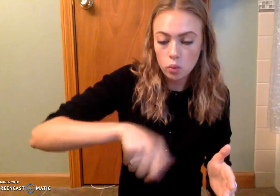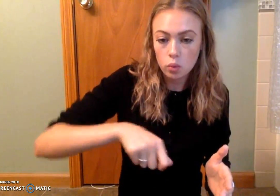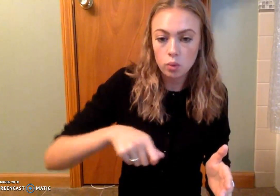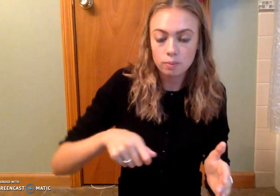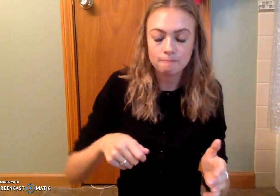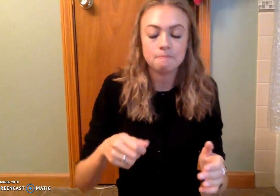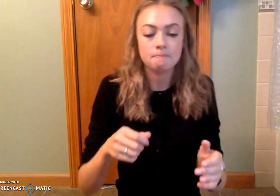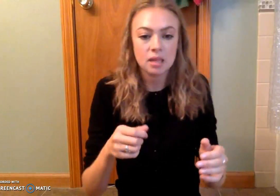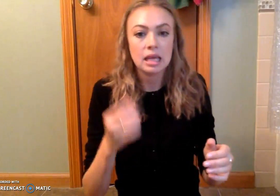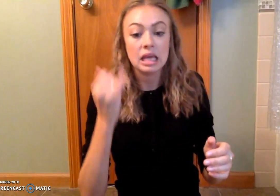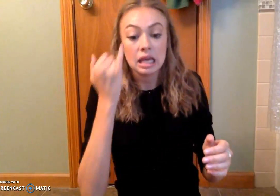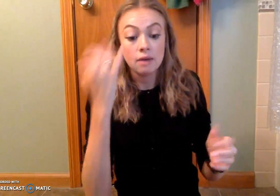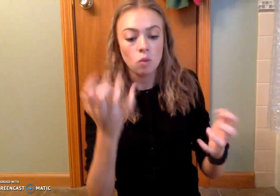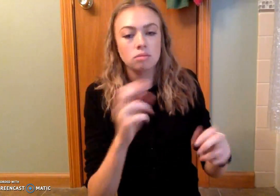and pepper in there to taste.